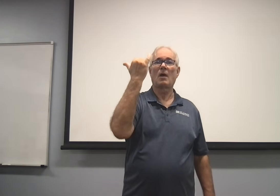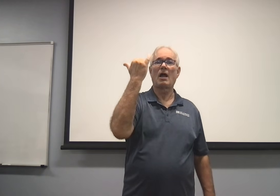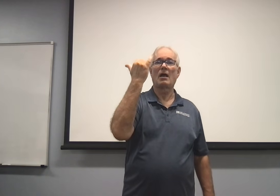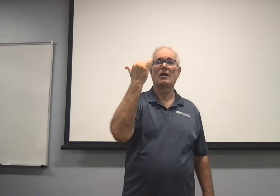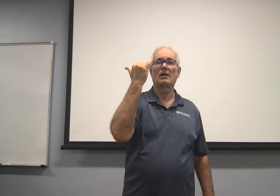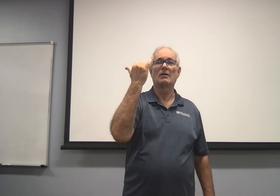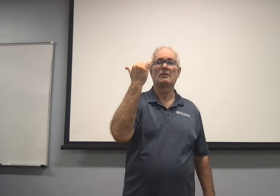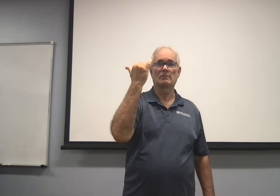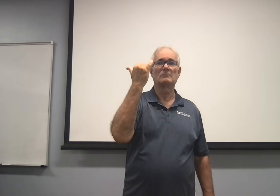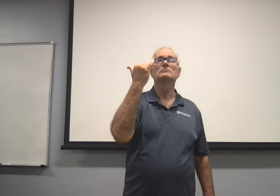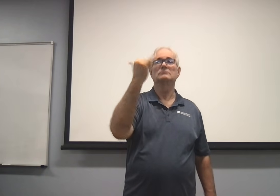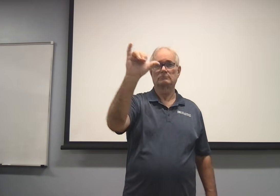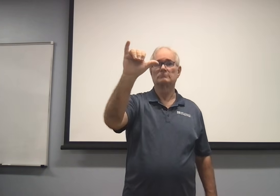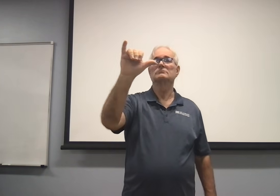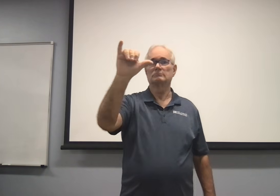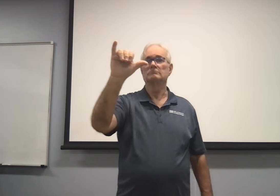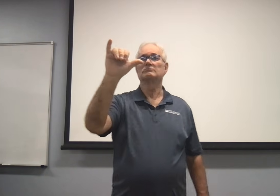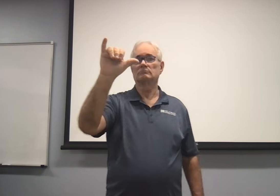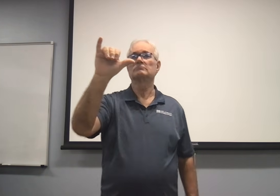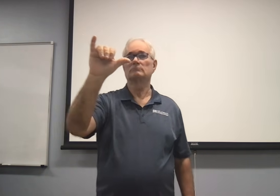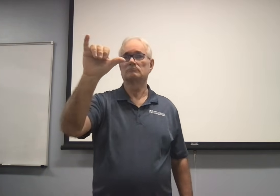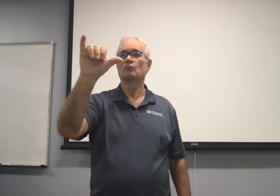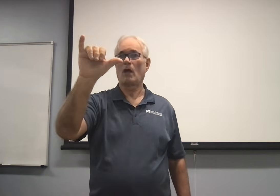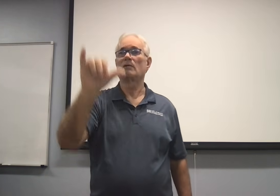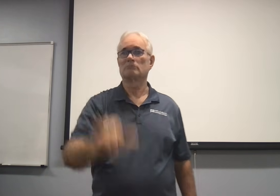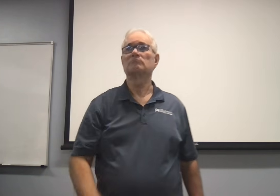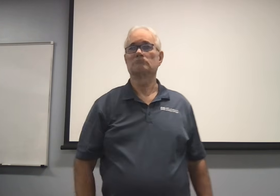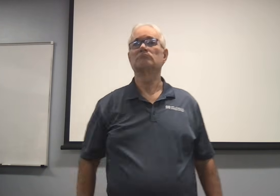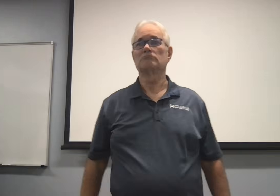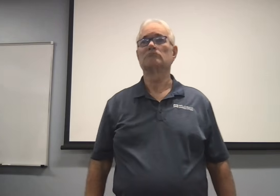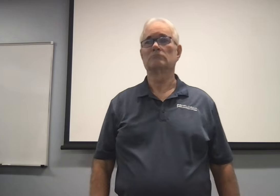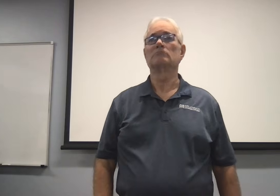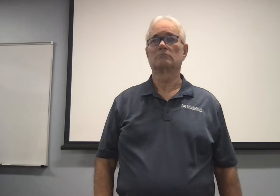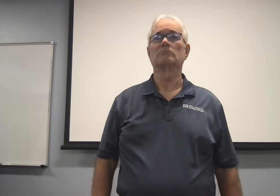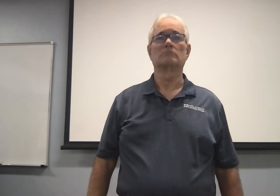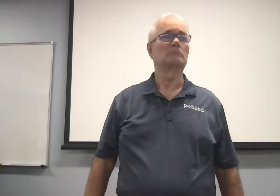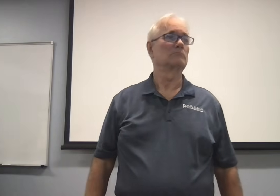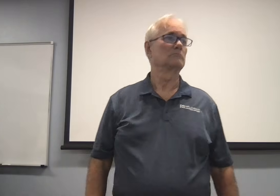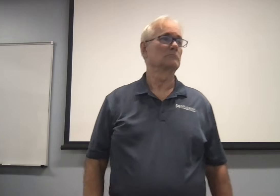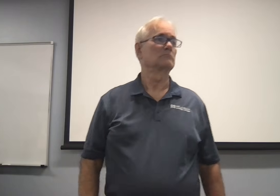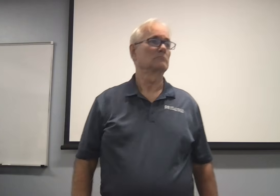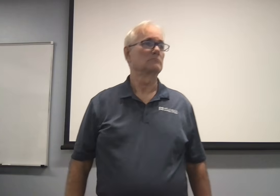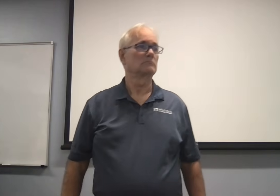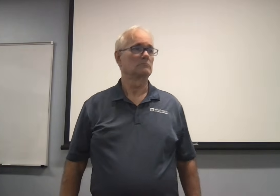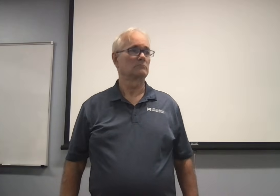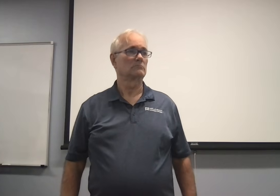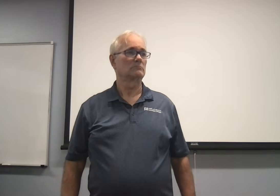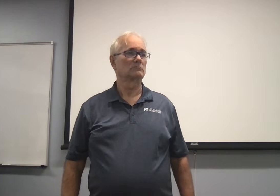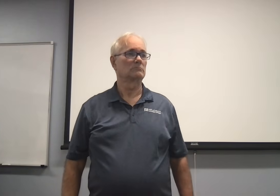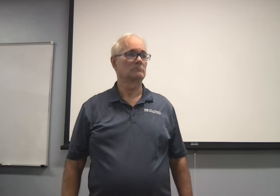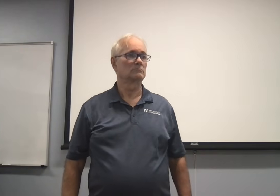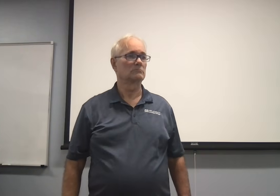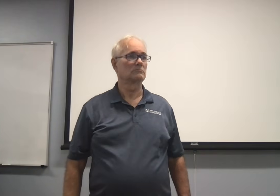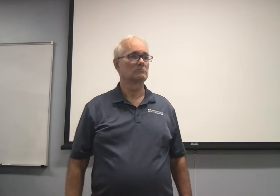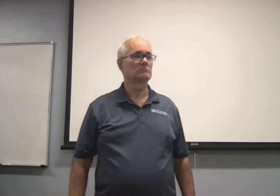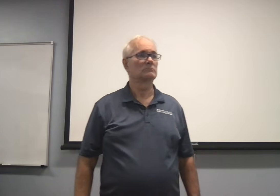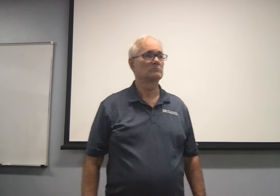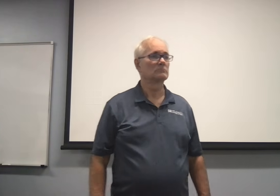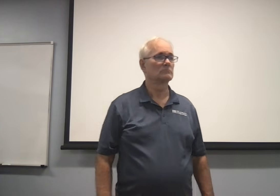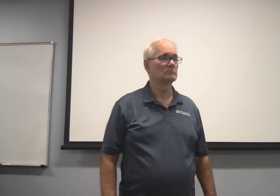Like this? Why? Yes, with your thumb out. Okay. So when you sign, like you said a while ago, toy, is it